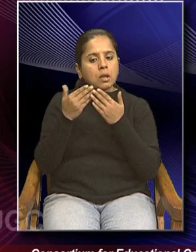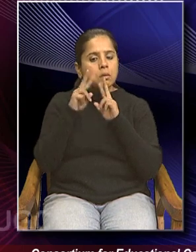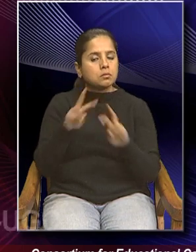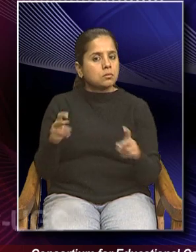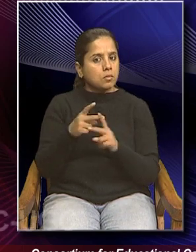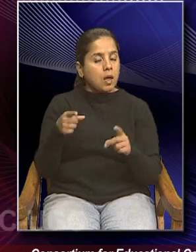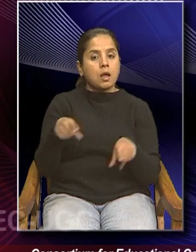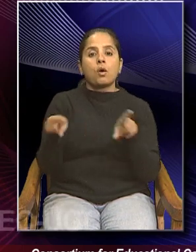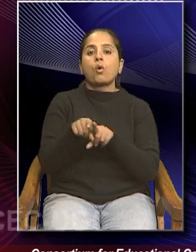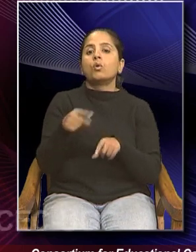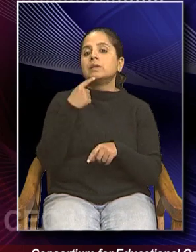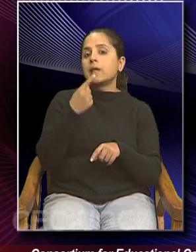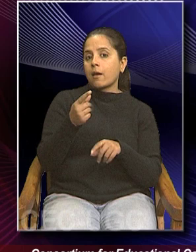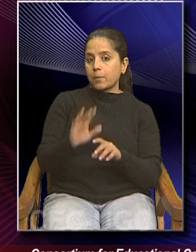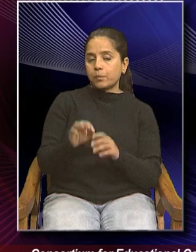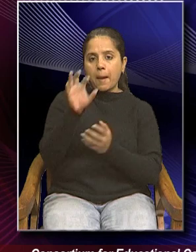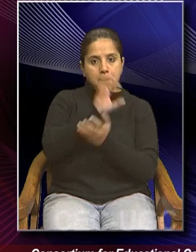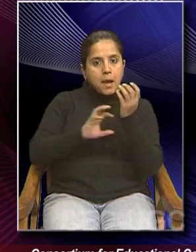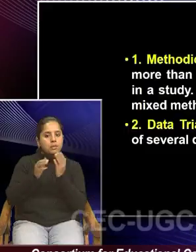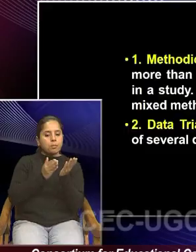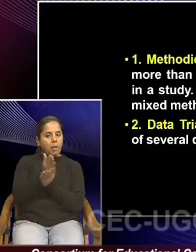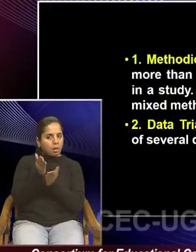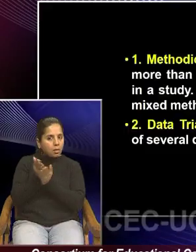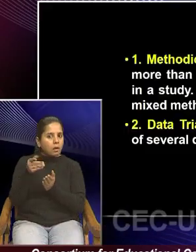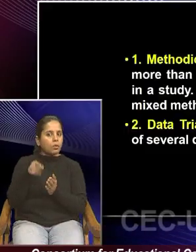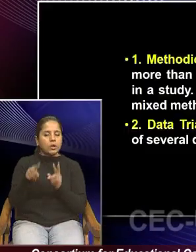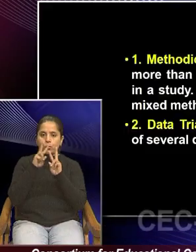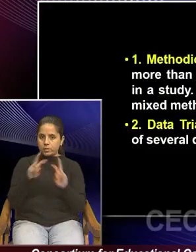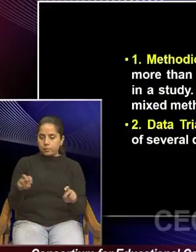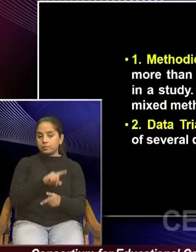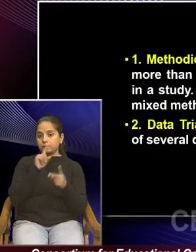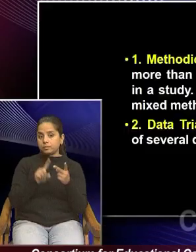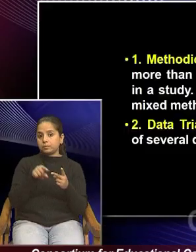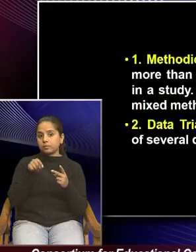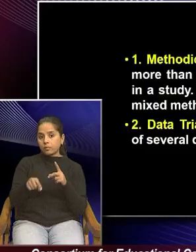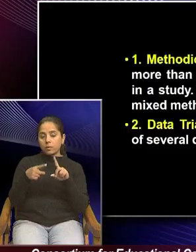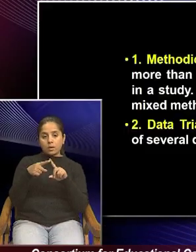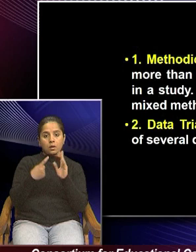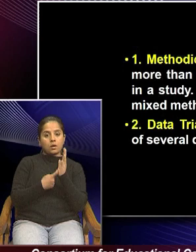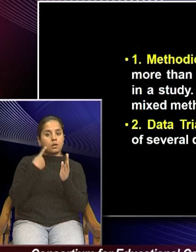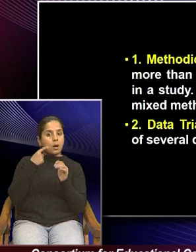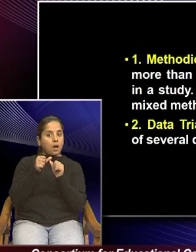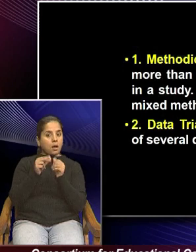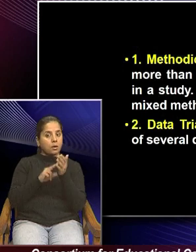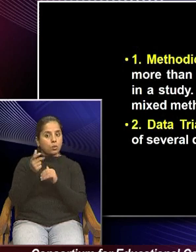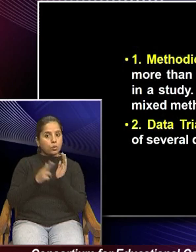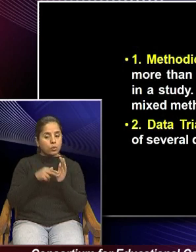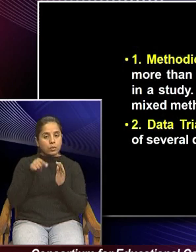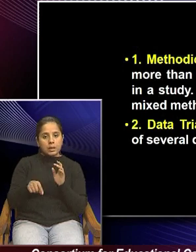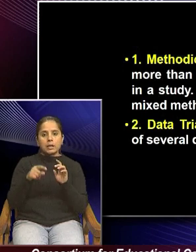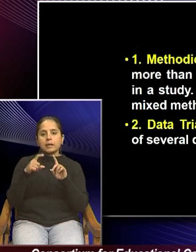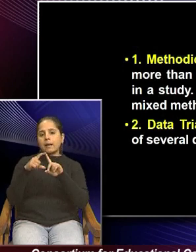It is also referred to as mixed method research. The second type of triangulation used by researchers is